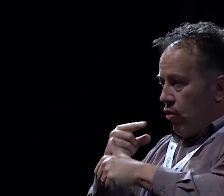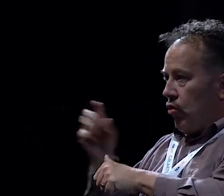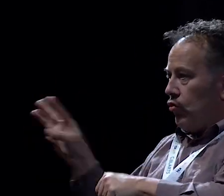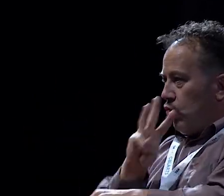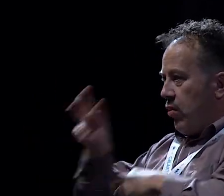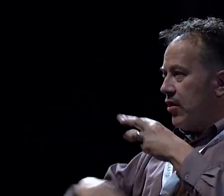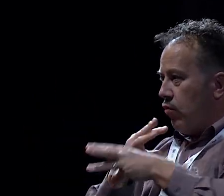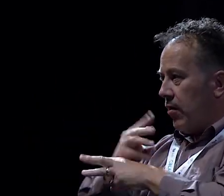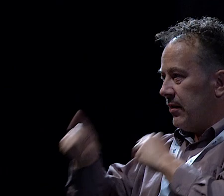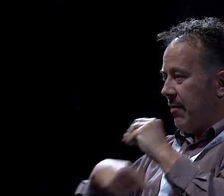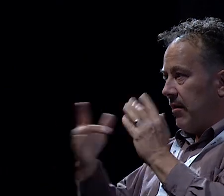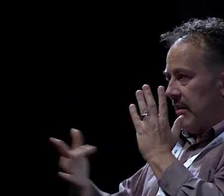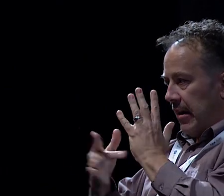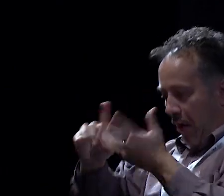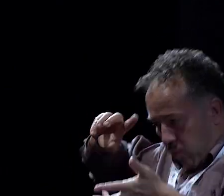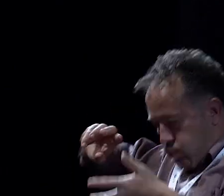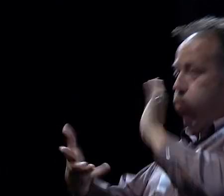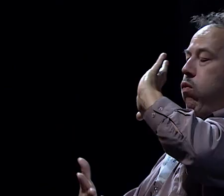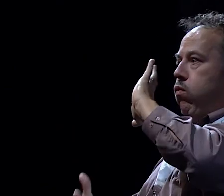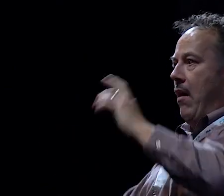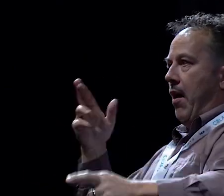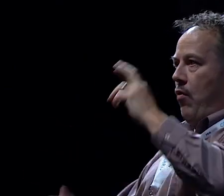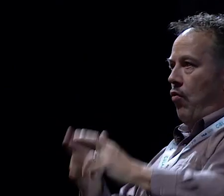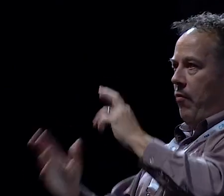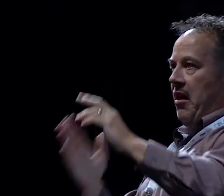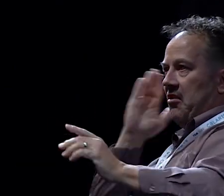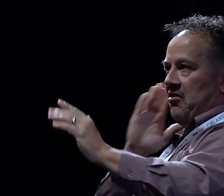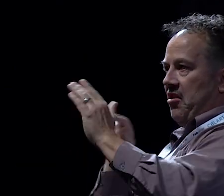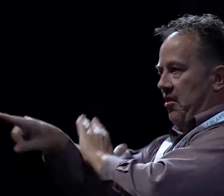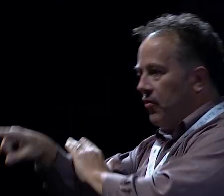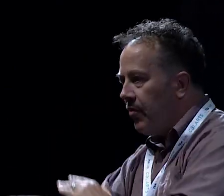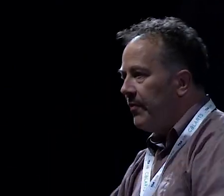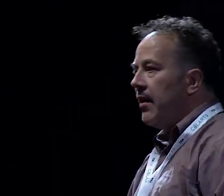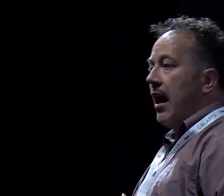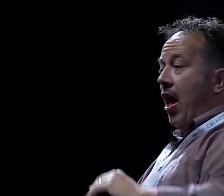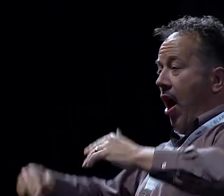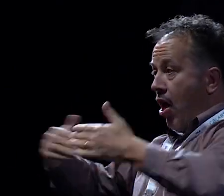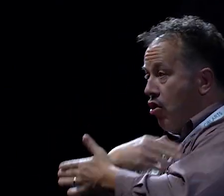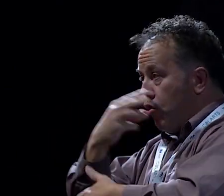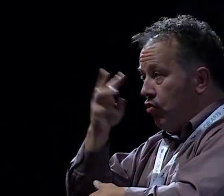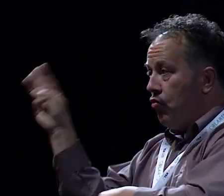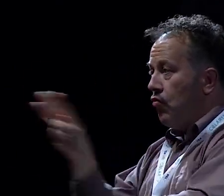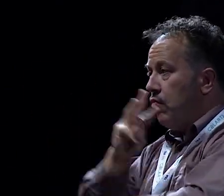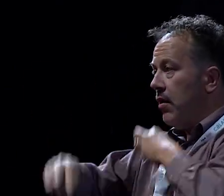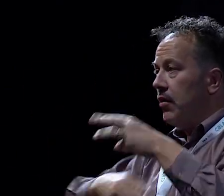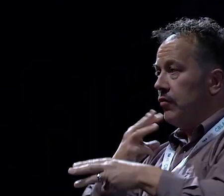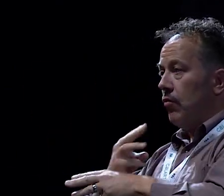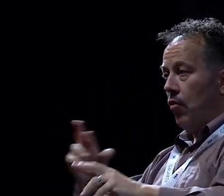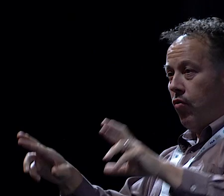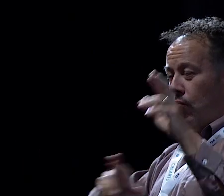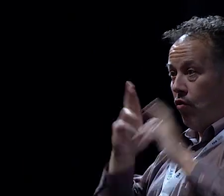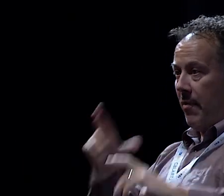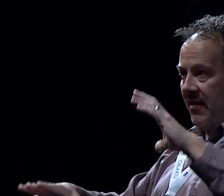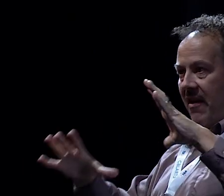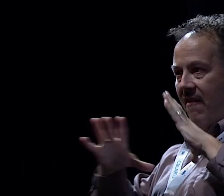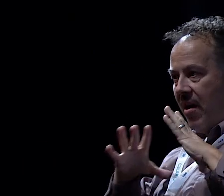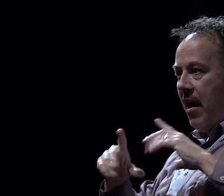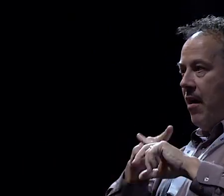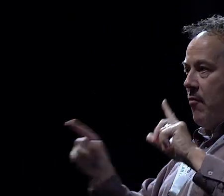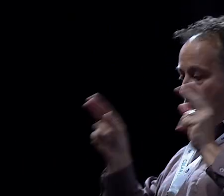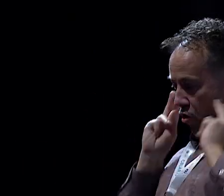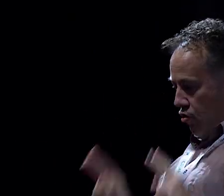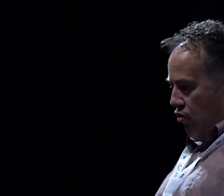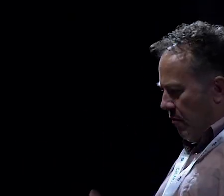about technology run amok and the robots are going to get you. And the new Westworld was, hey, the robots are fine. It's the humans that are the